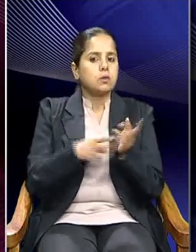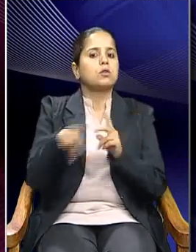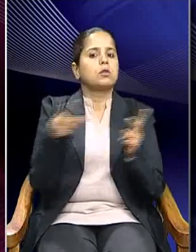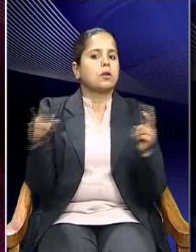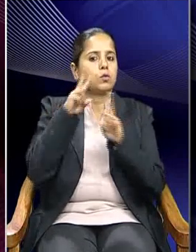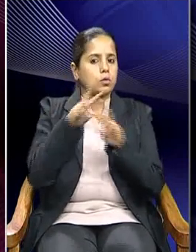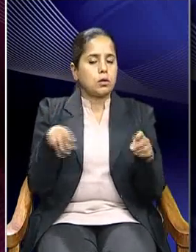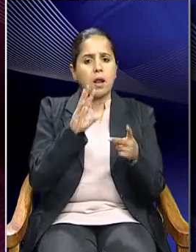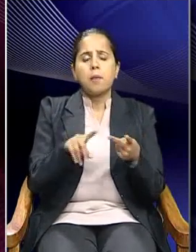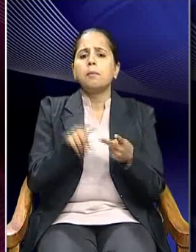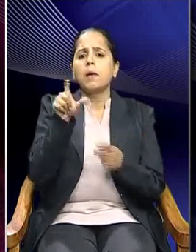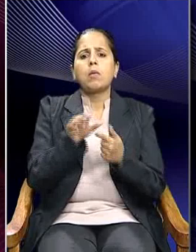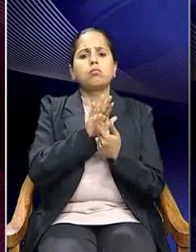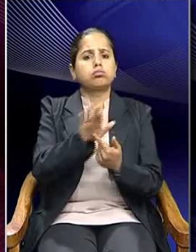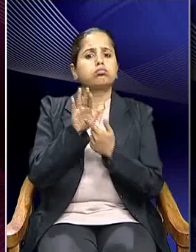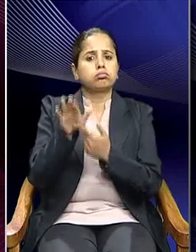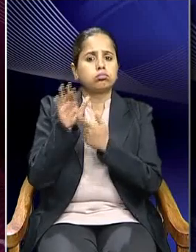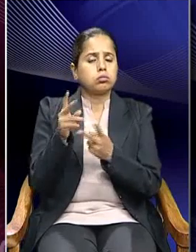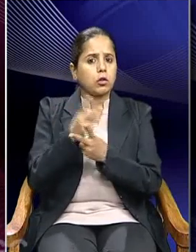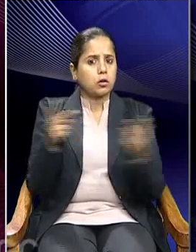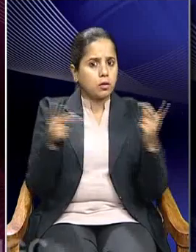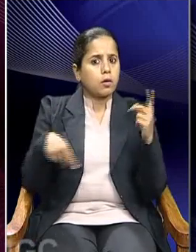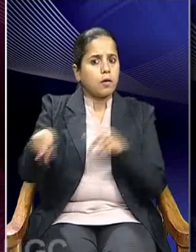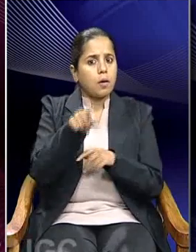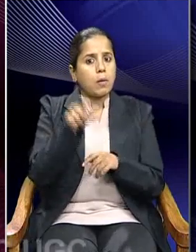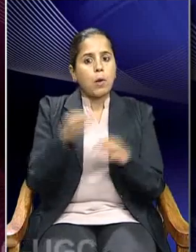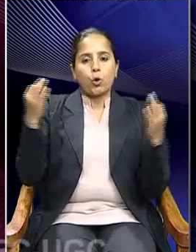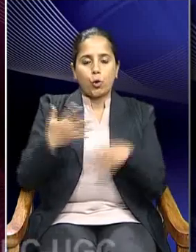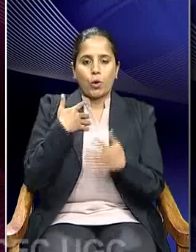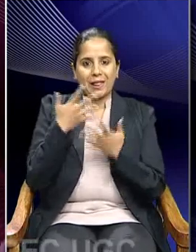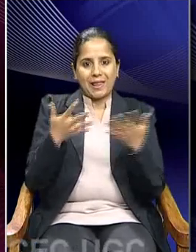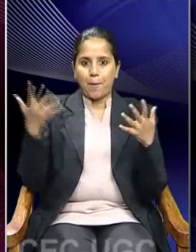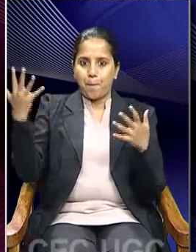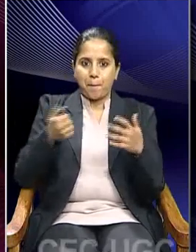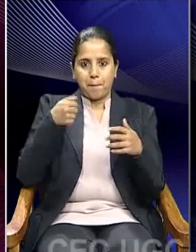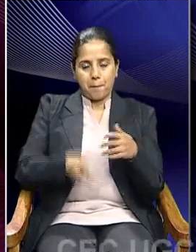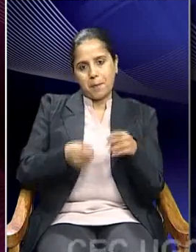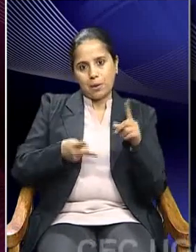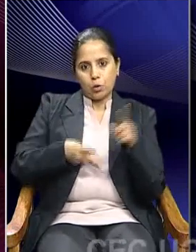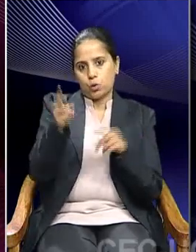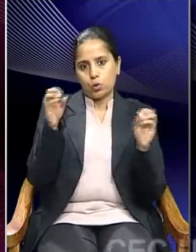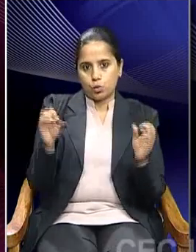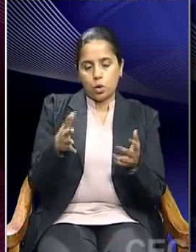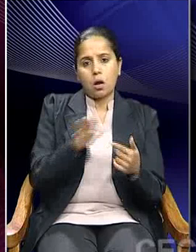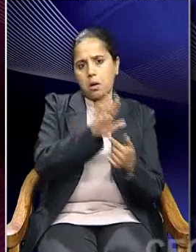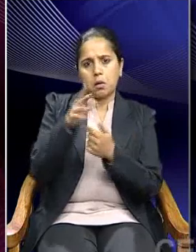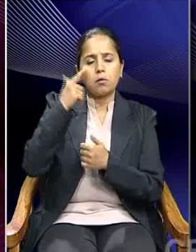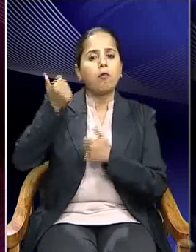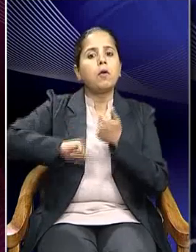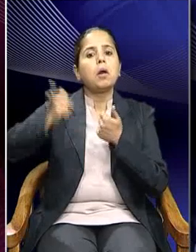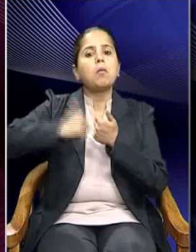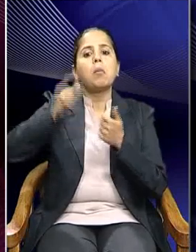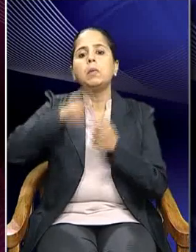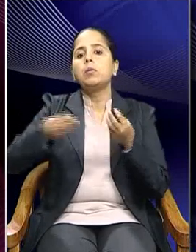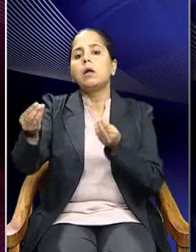in marketing campaign to evaluate the launch of a new product. and depending on the research, feedback of the